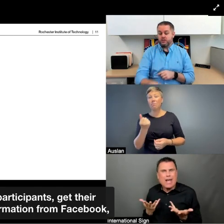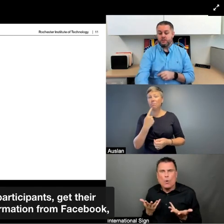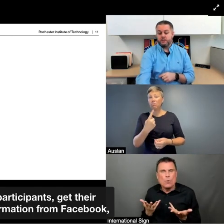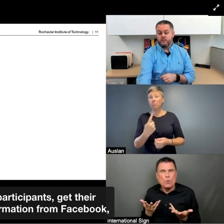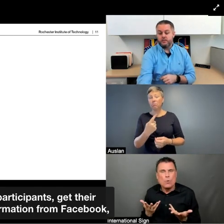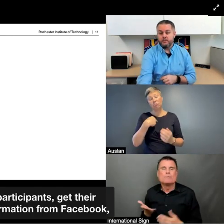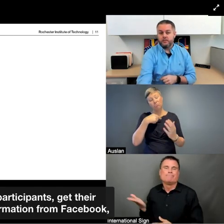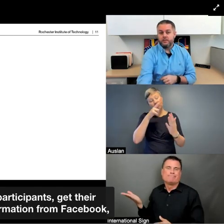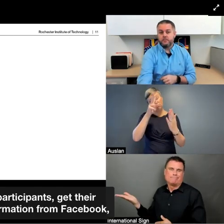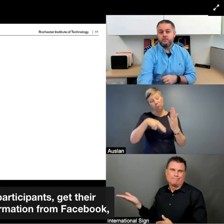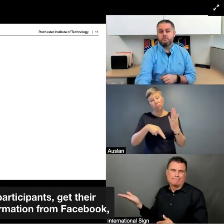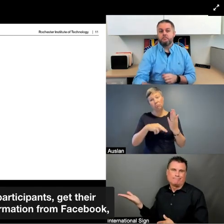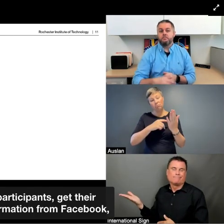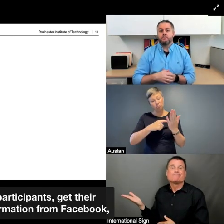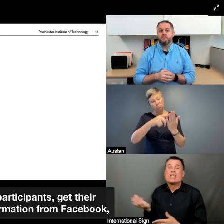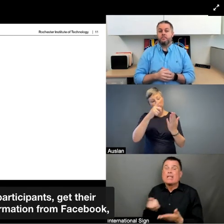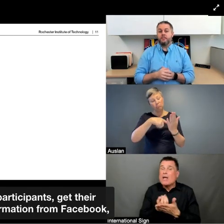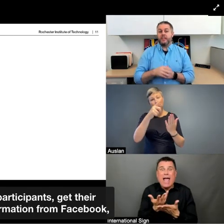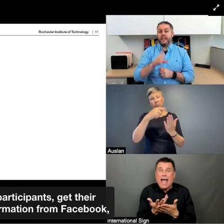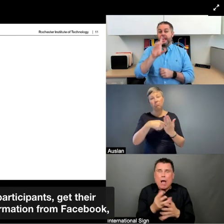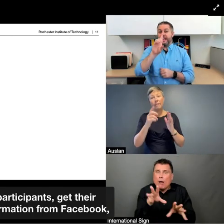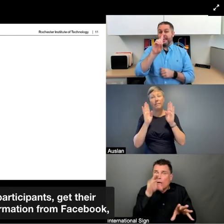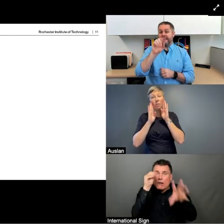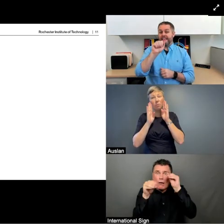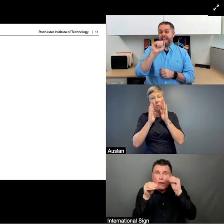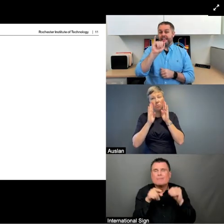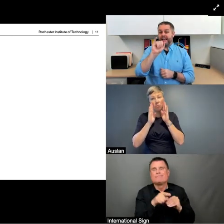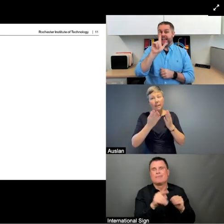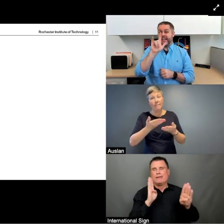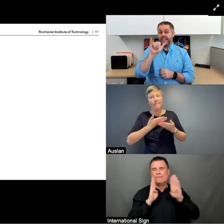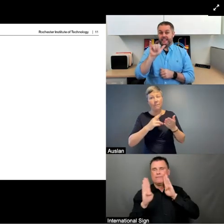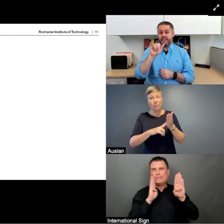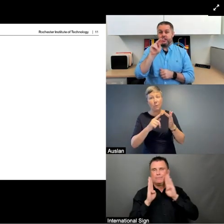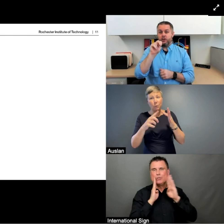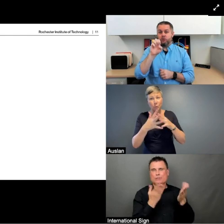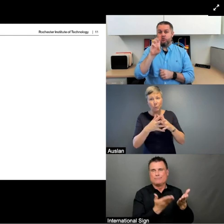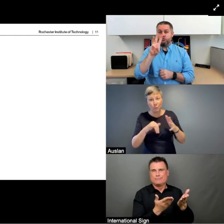Some participants get their news information from Facebook.